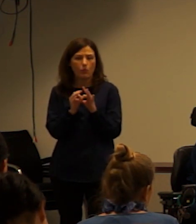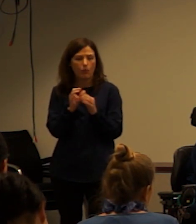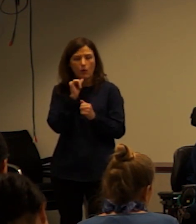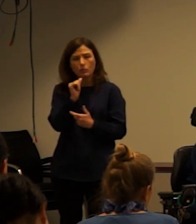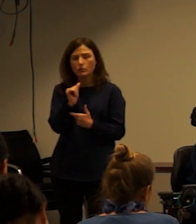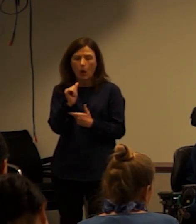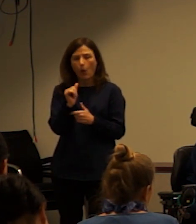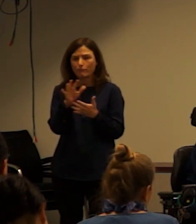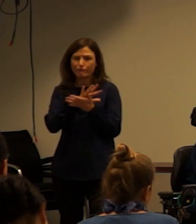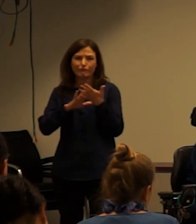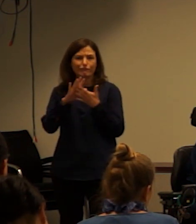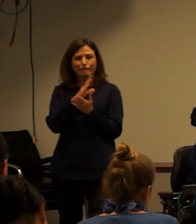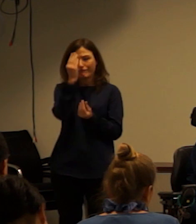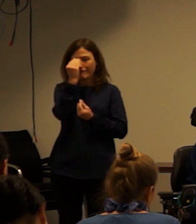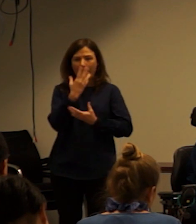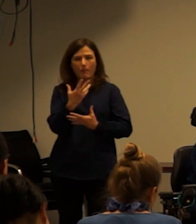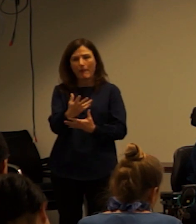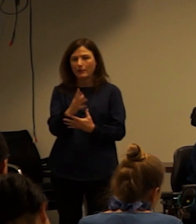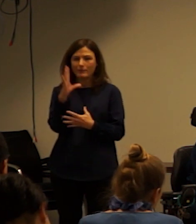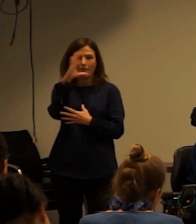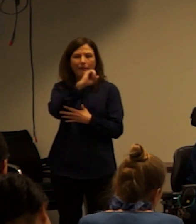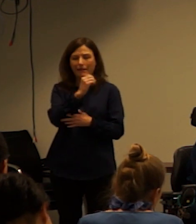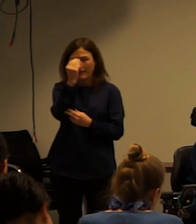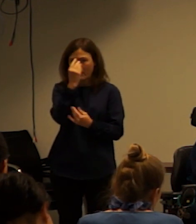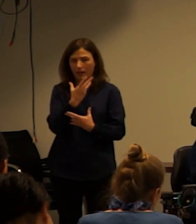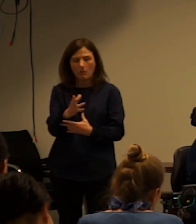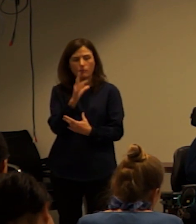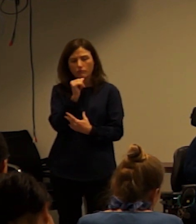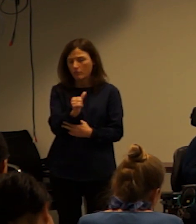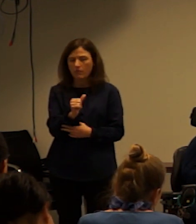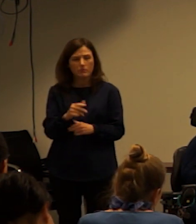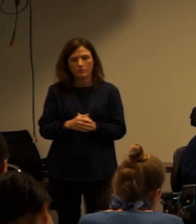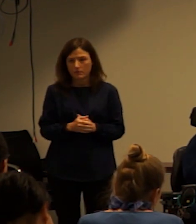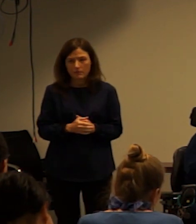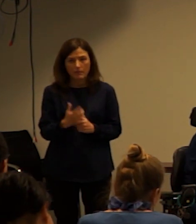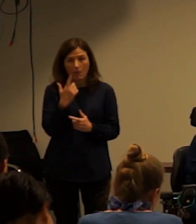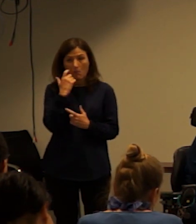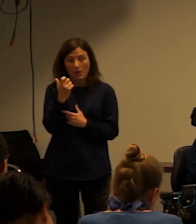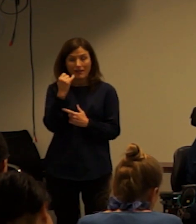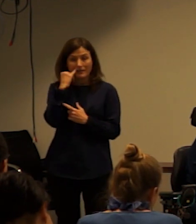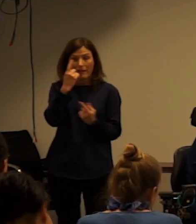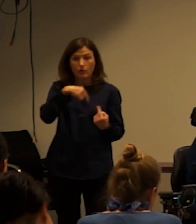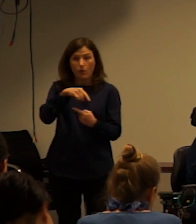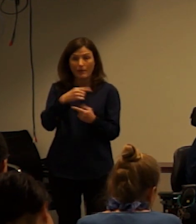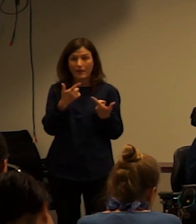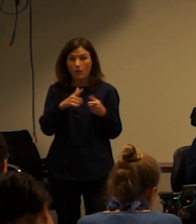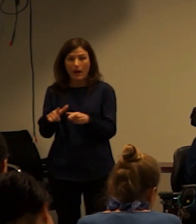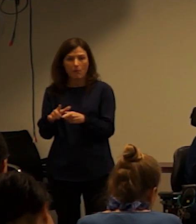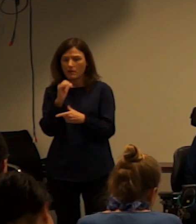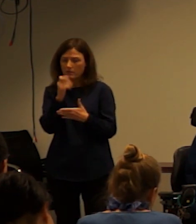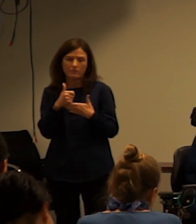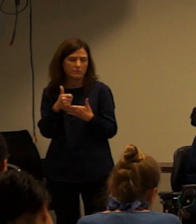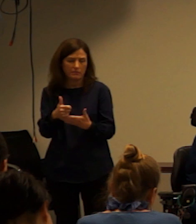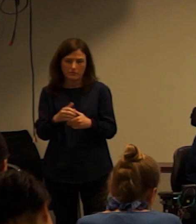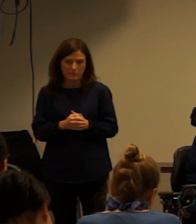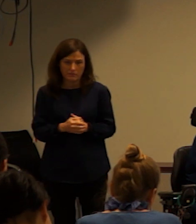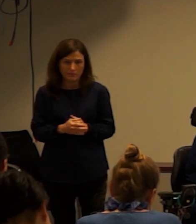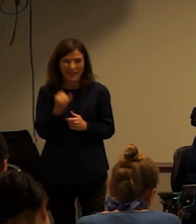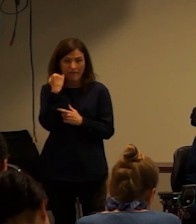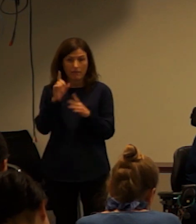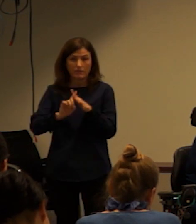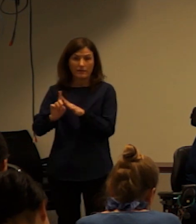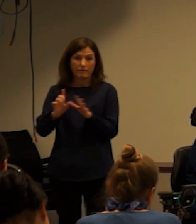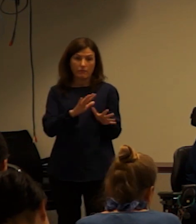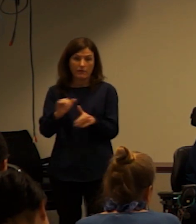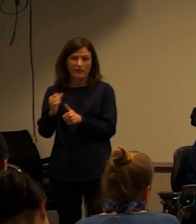people erroneous information, because it's not going to help them if there's a tornado coming, okay? Or if they have to evacuate